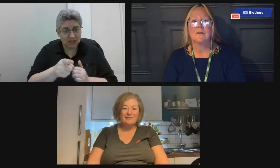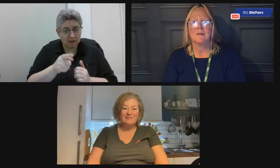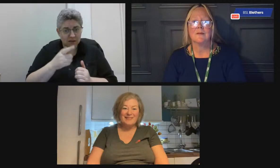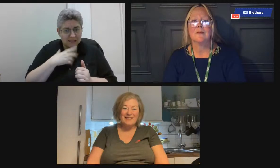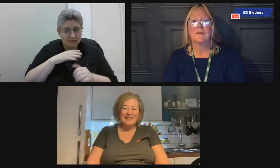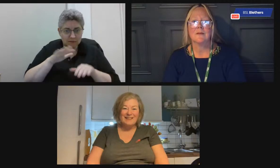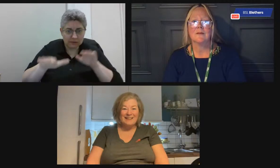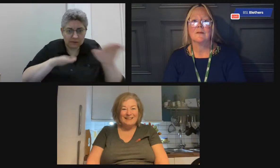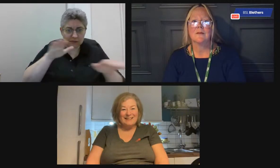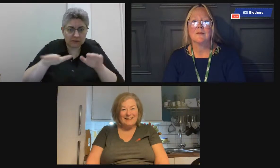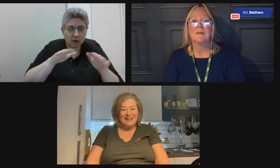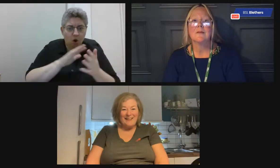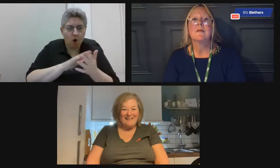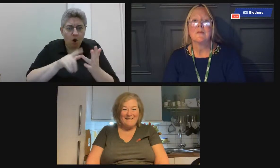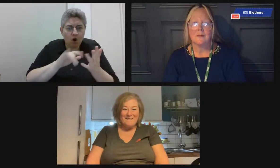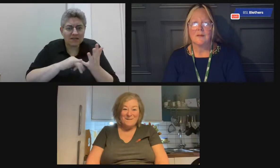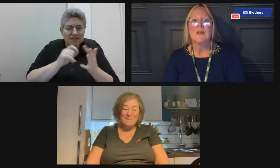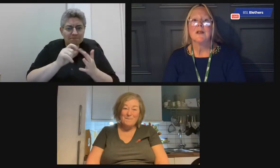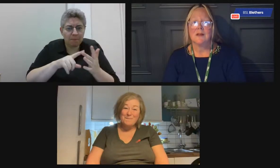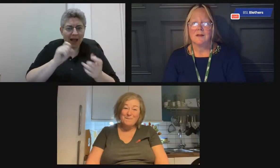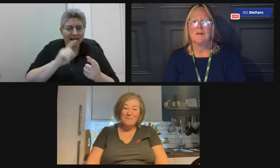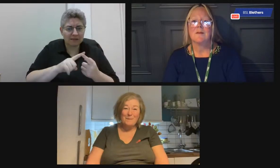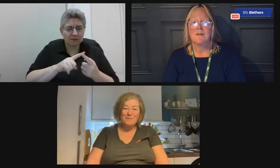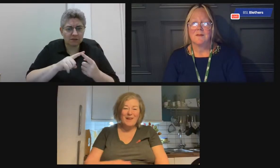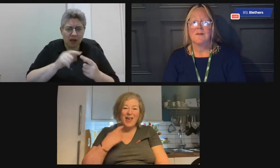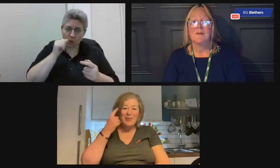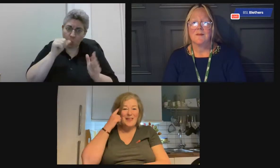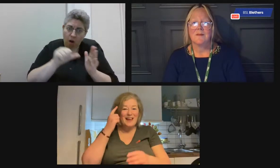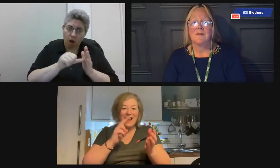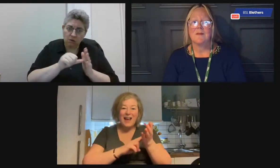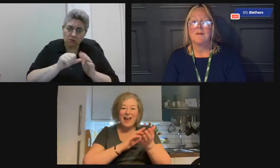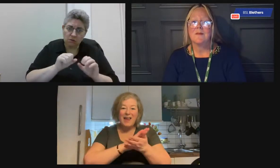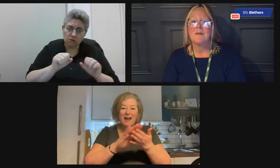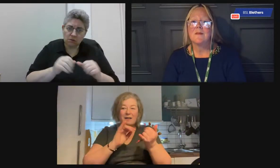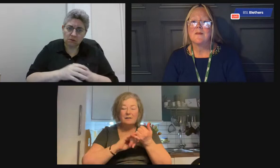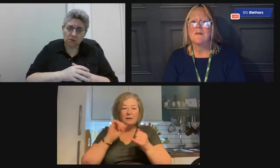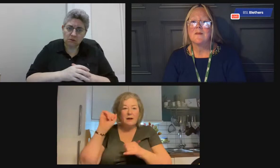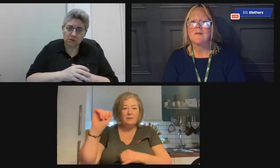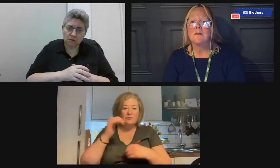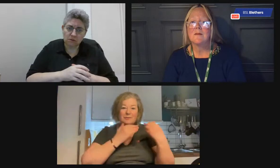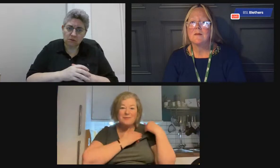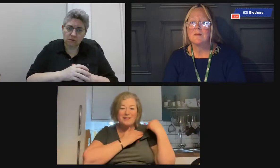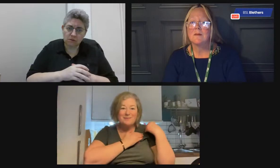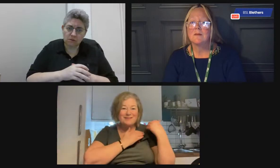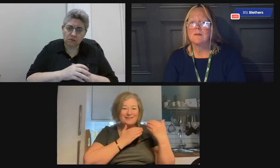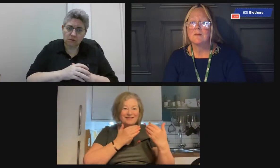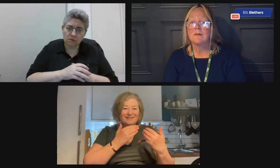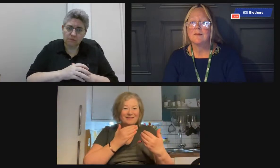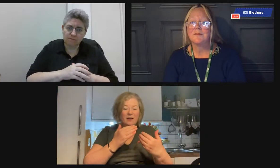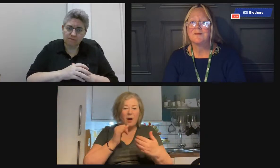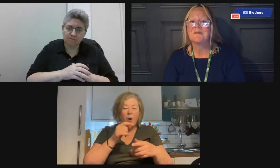other people that maybe get into hospices or what's happening. I think